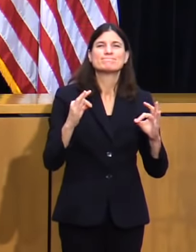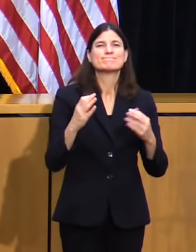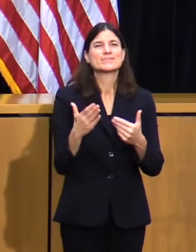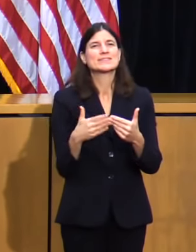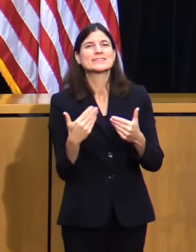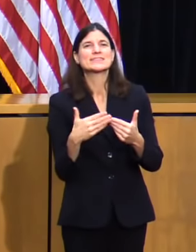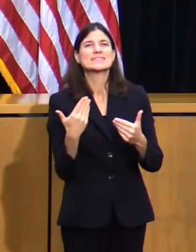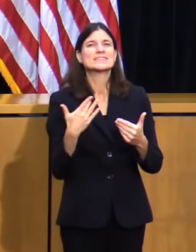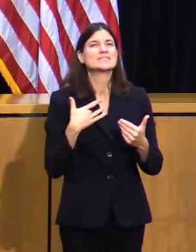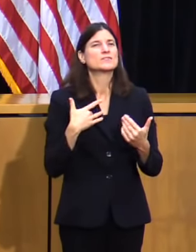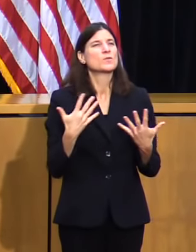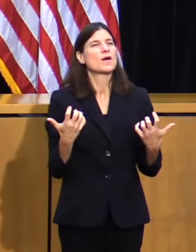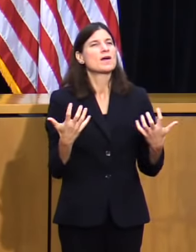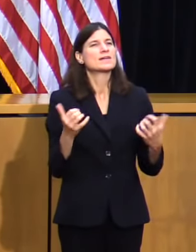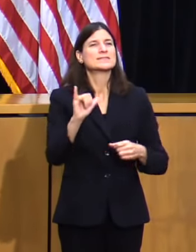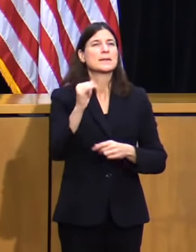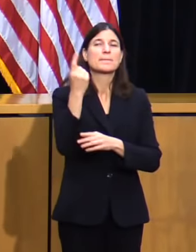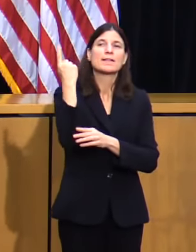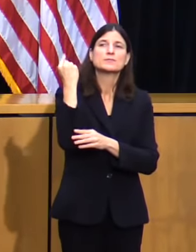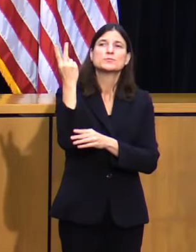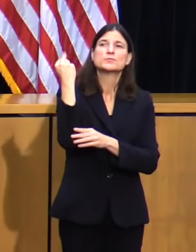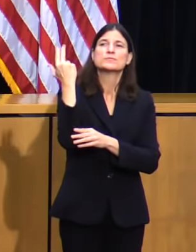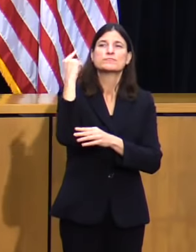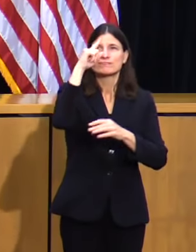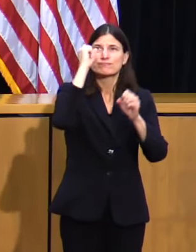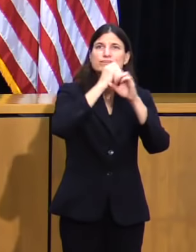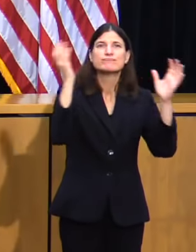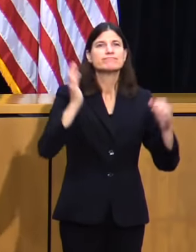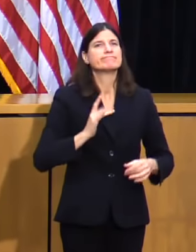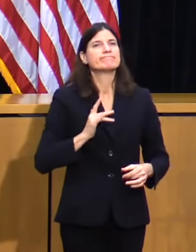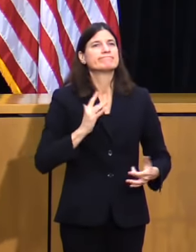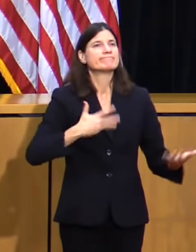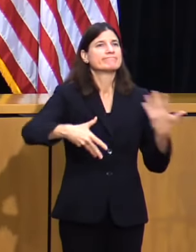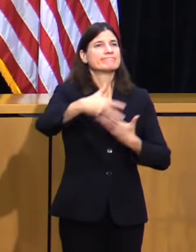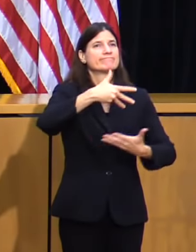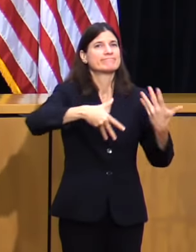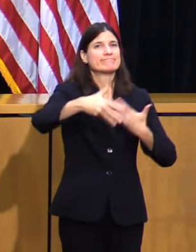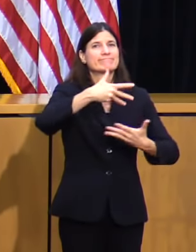hospitalizations, not just here in Massachusetts, but across the country.